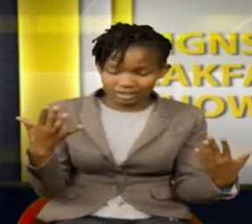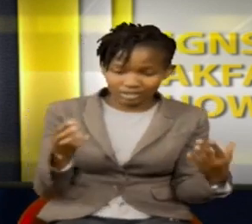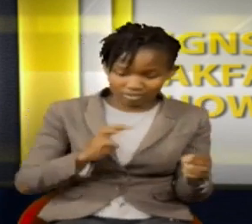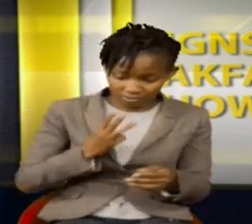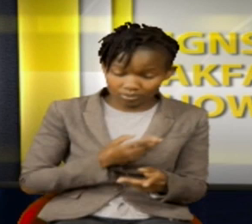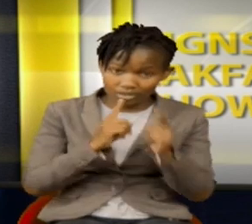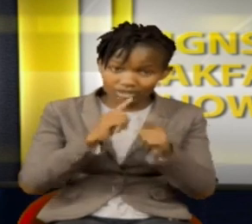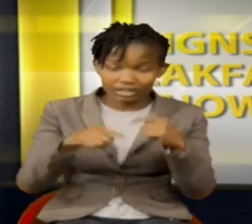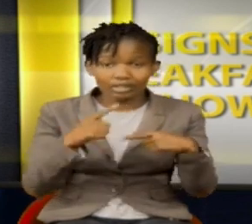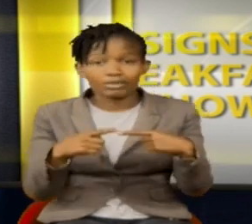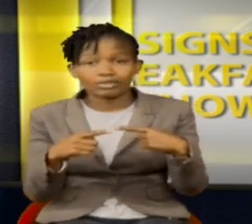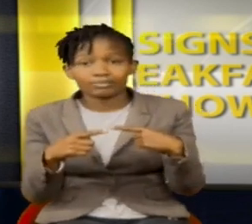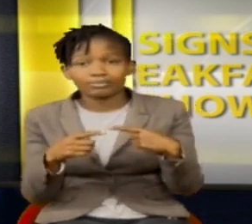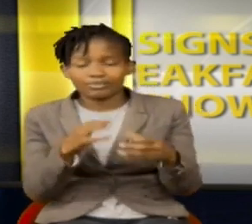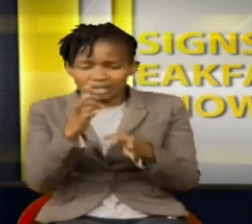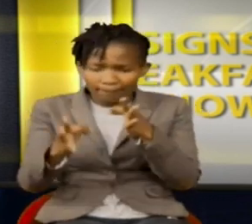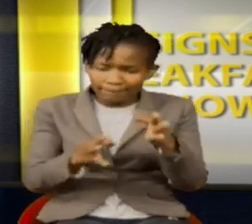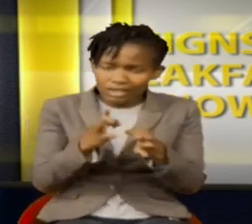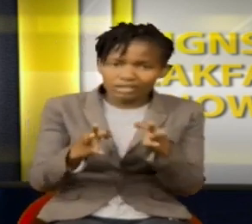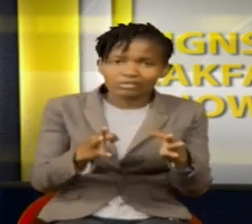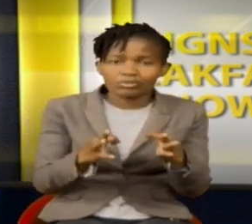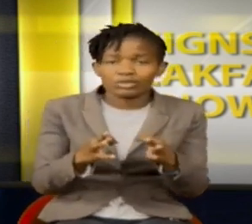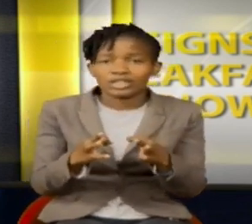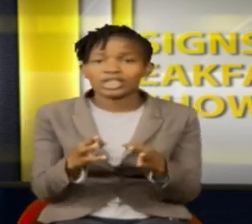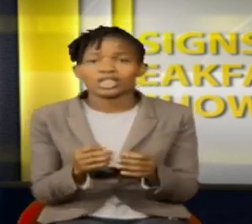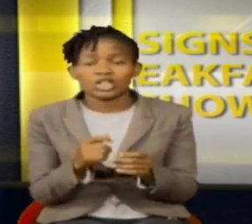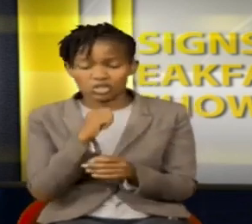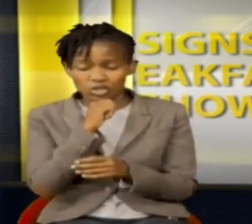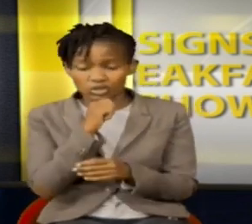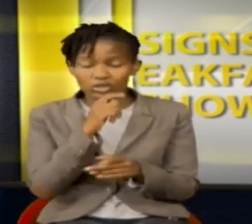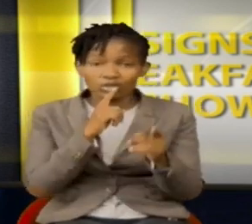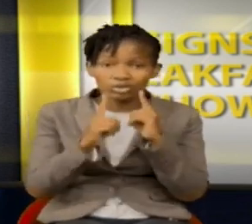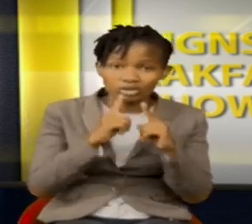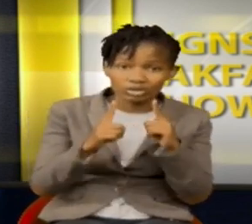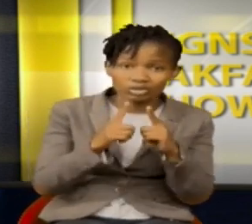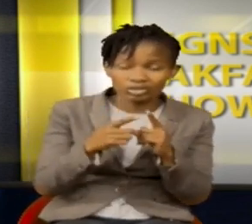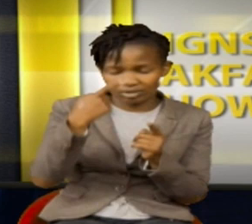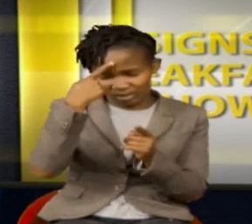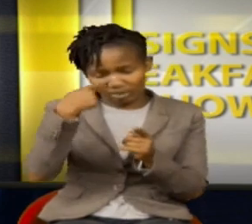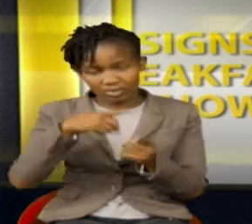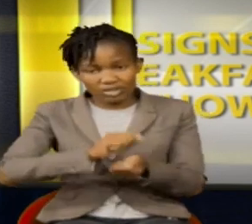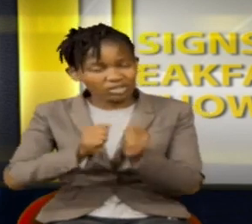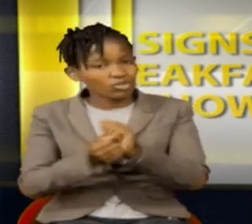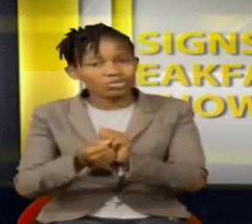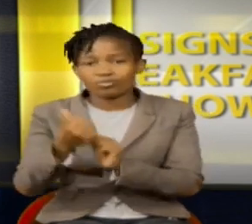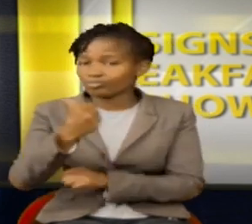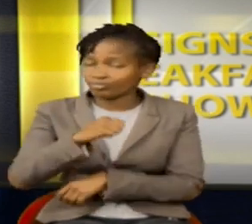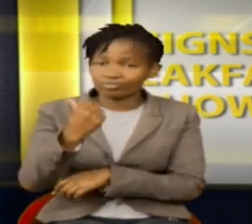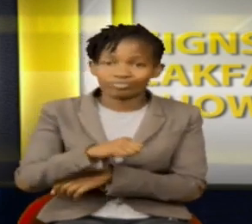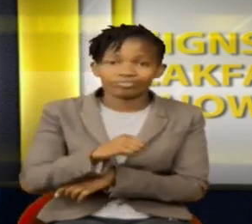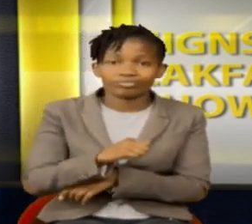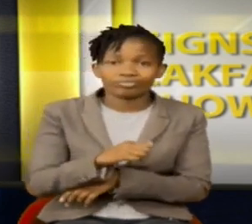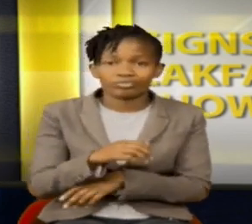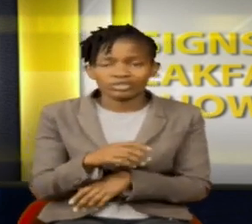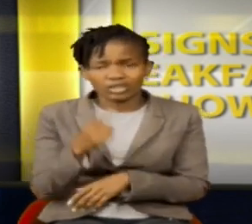do not have this conversation, we're not able to drive policy change. Okay. And laws. So do you think that Punguza initiative would be